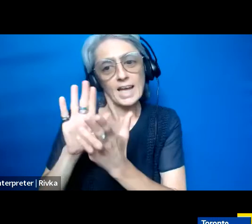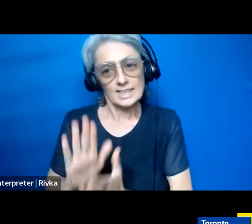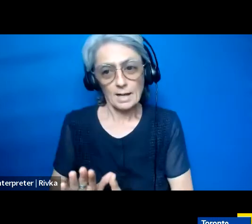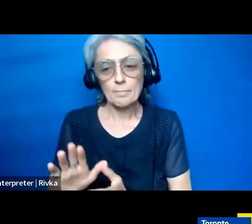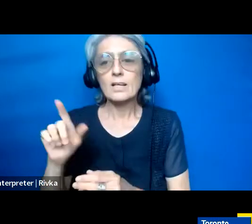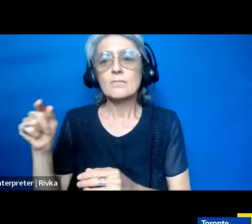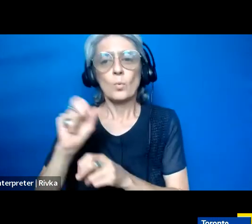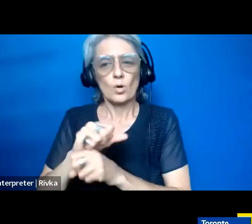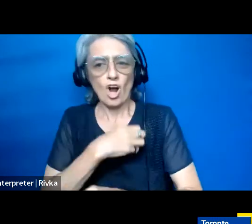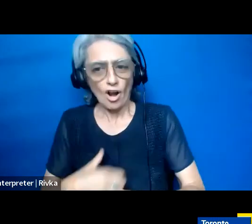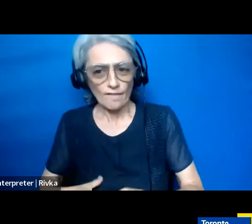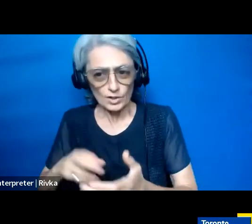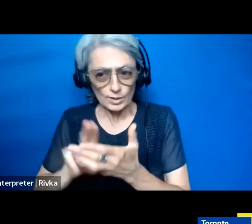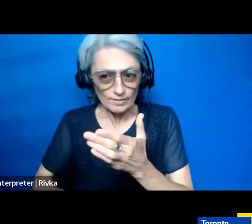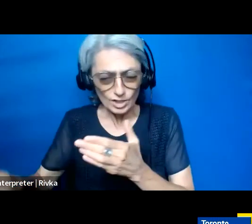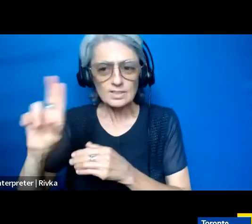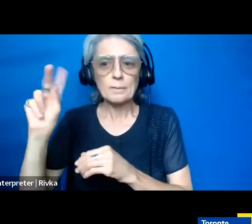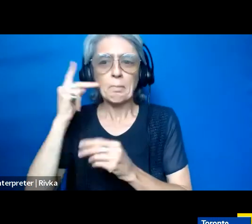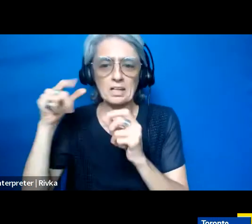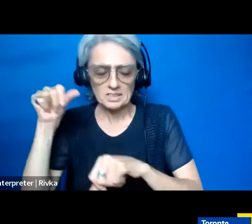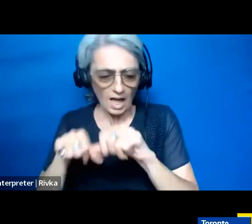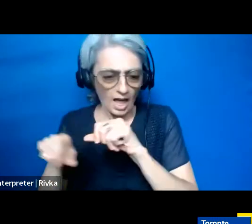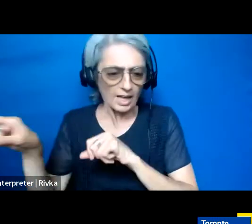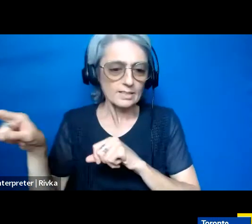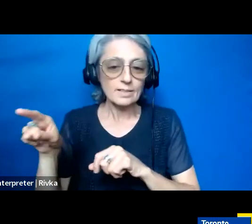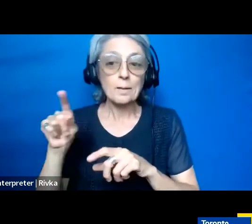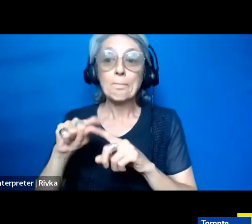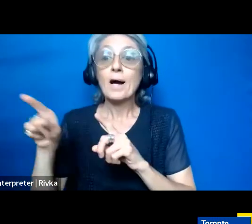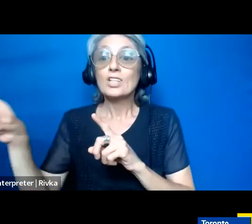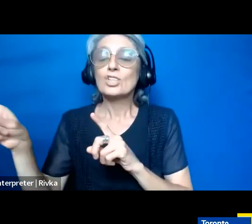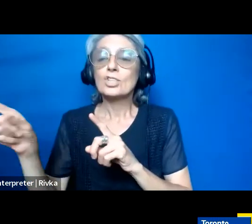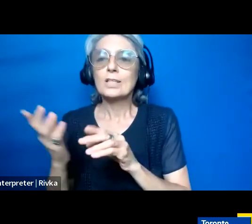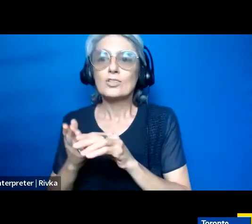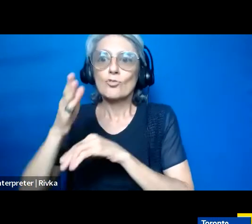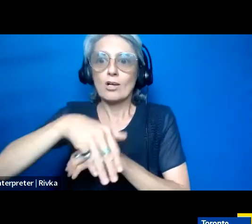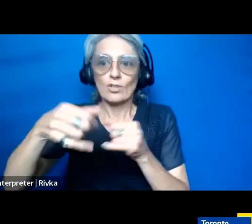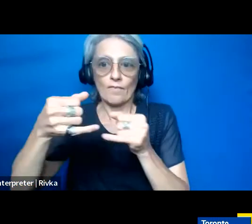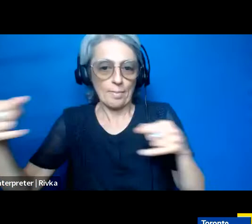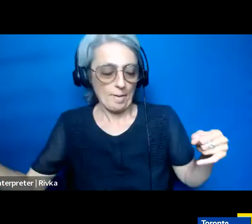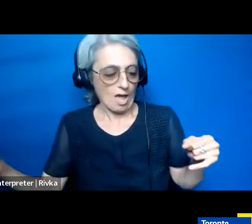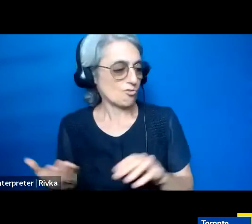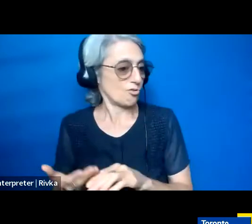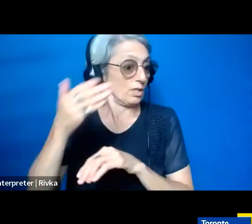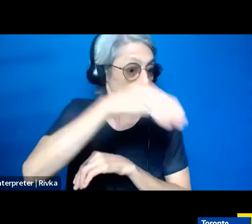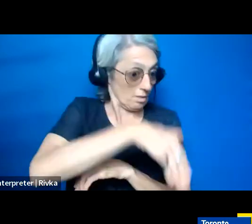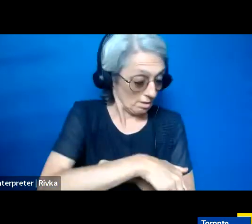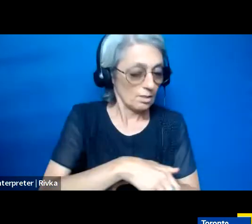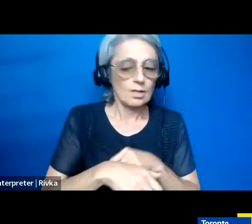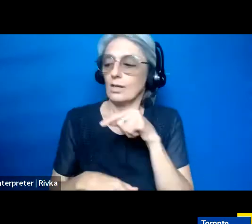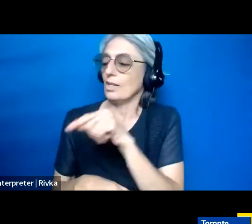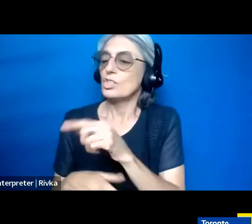political science, but she has crossed that boundary, and she wanted to be, she wrote that book,